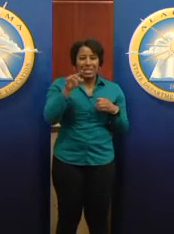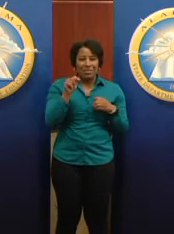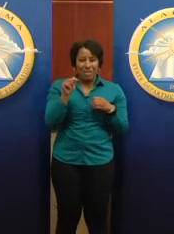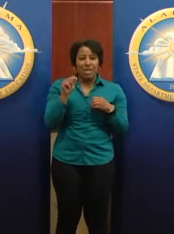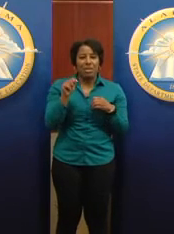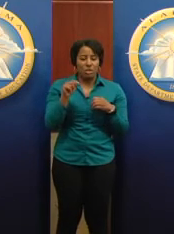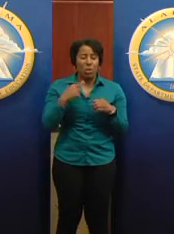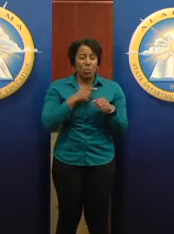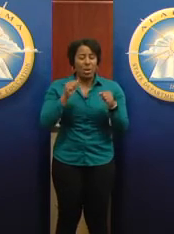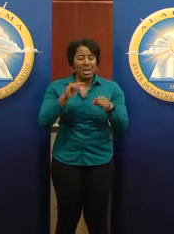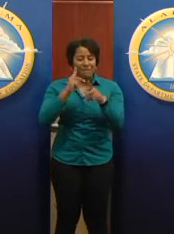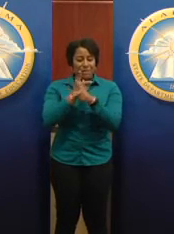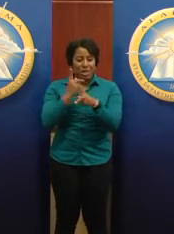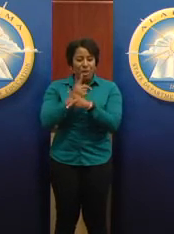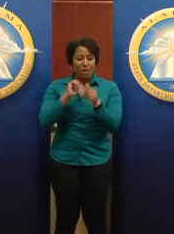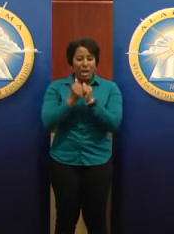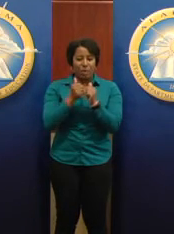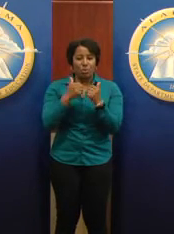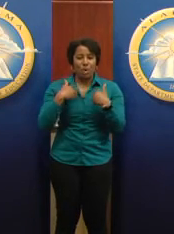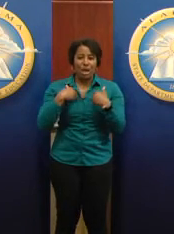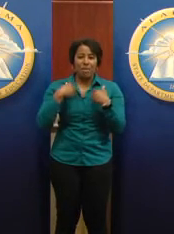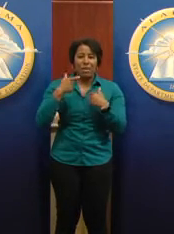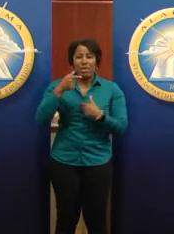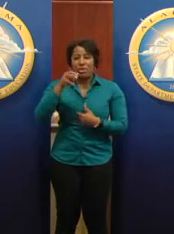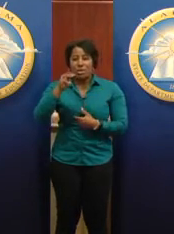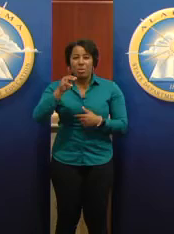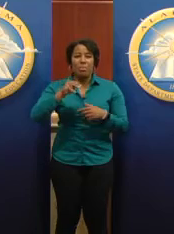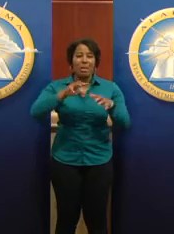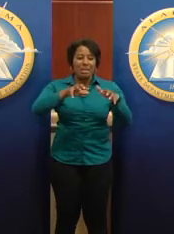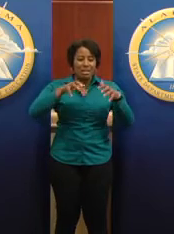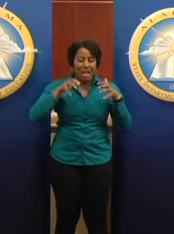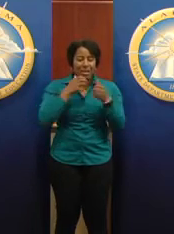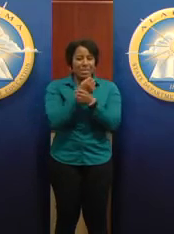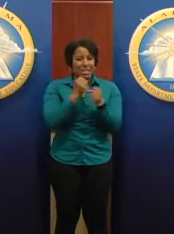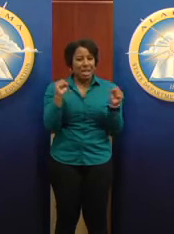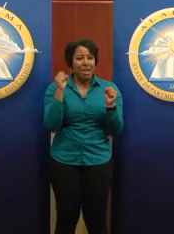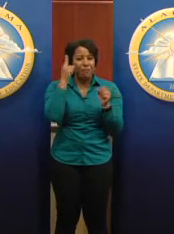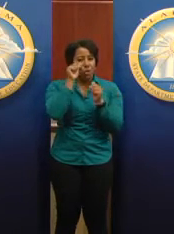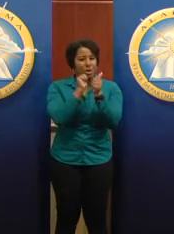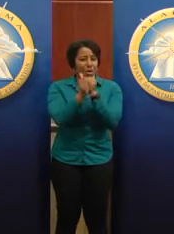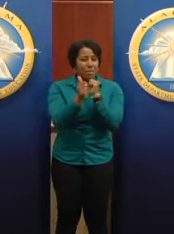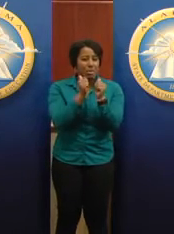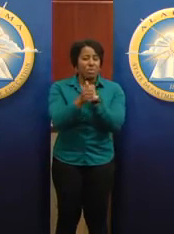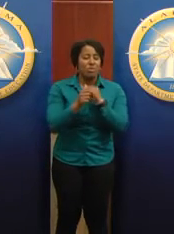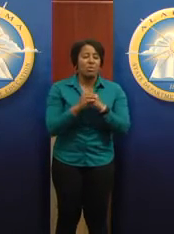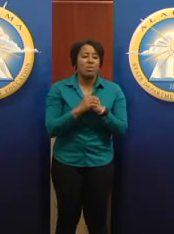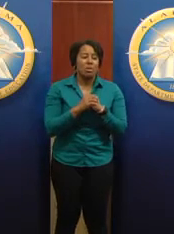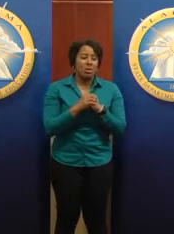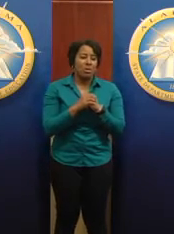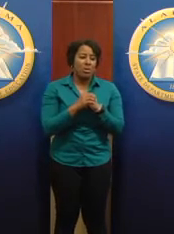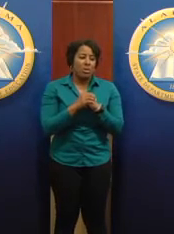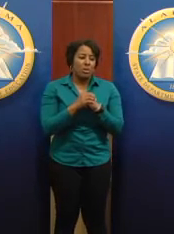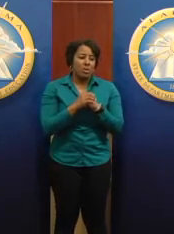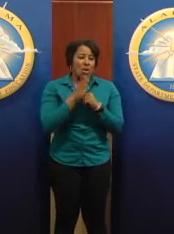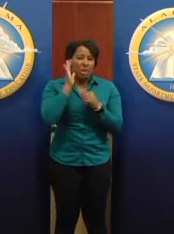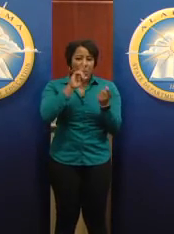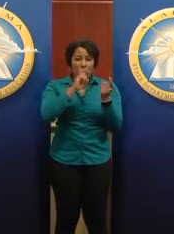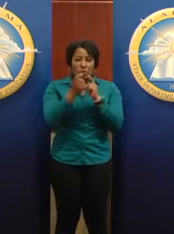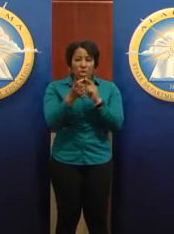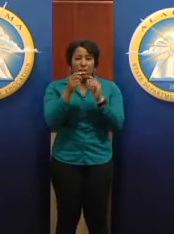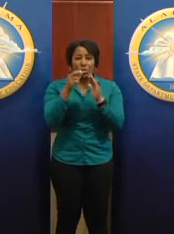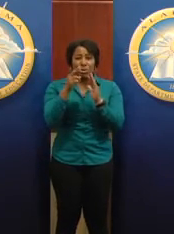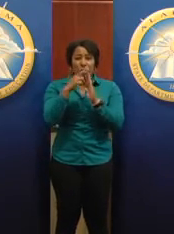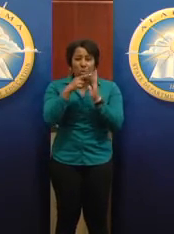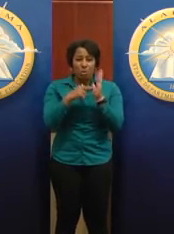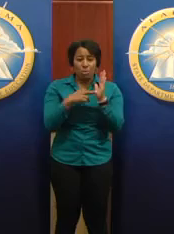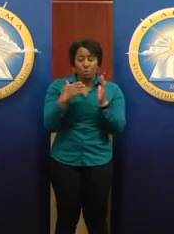stadiums safer for competition. They're going to change some other rules to allow players that are on the